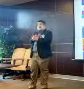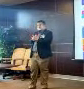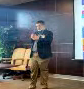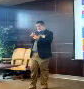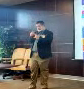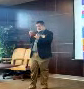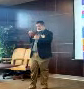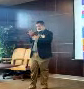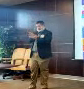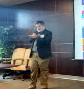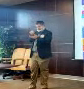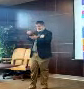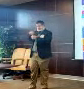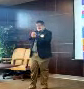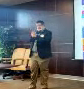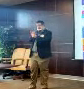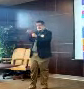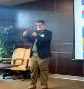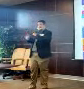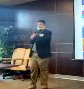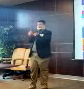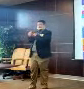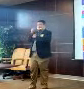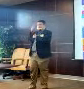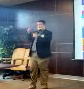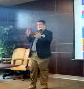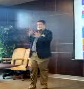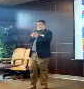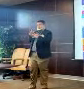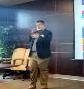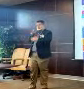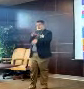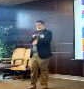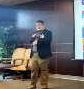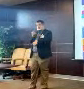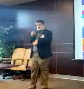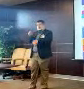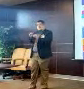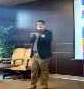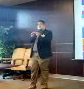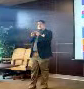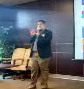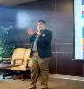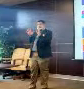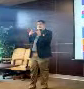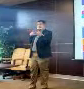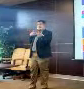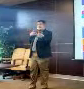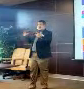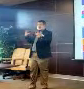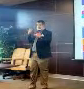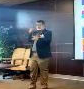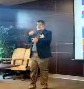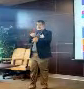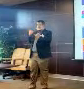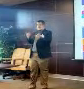have learned that this virus can be very dangerous for pregnant women, so this is obviously very concerning to us at this